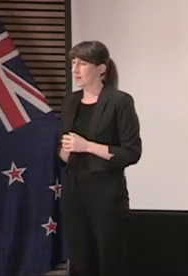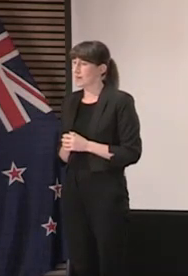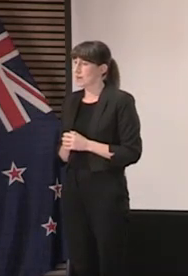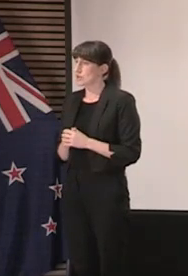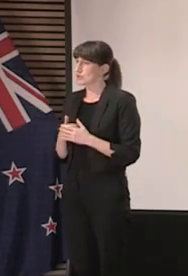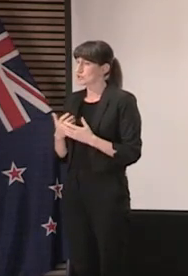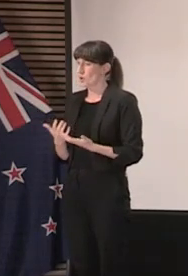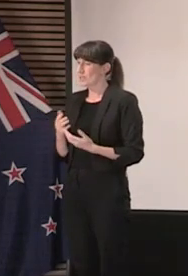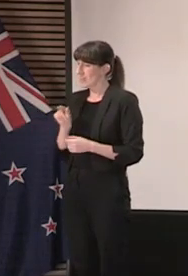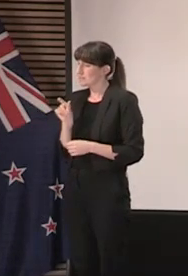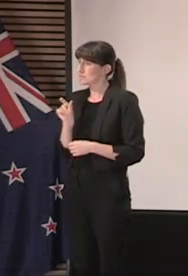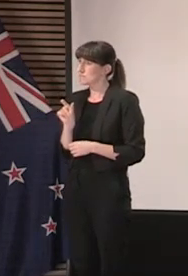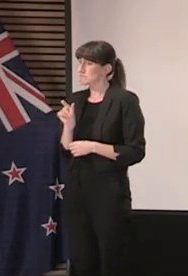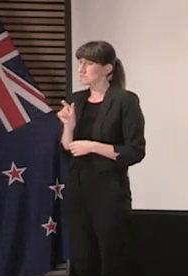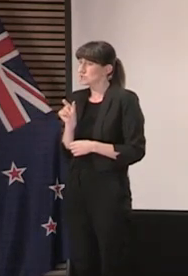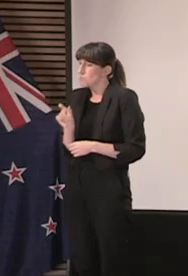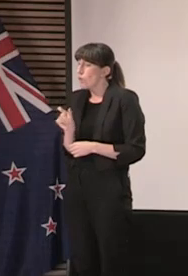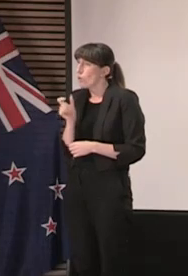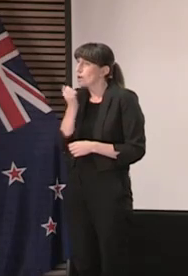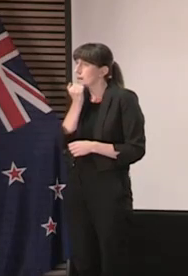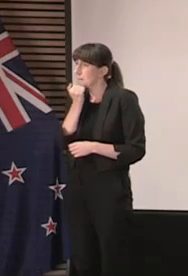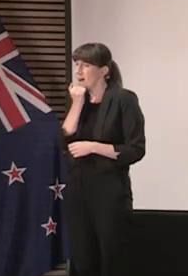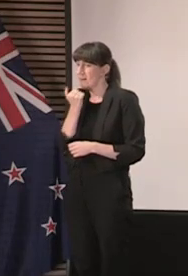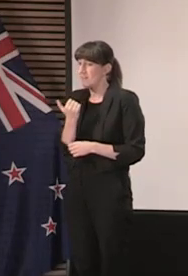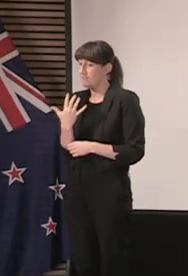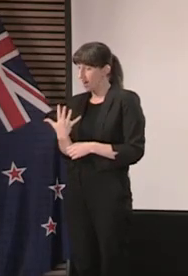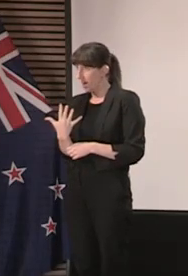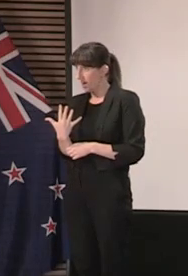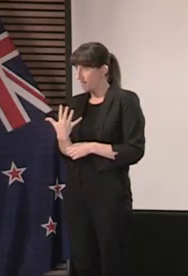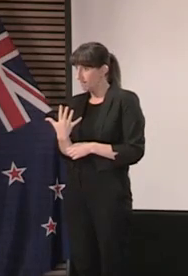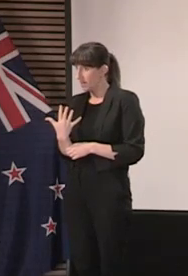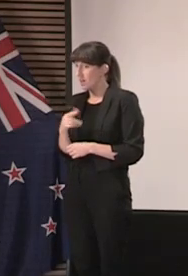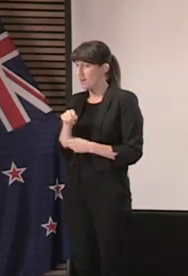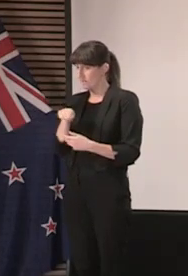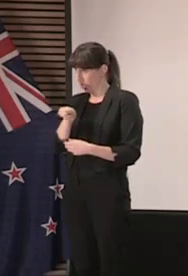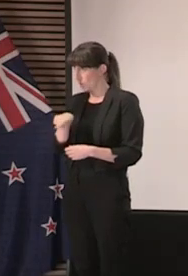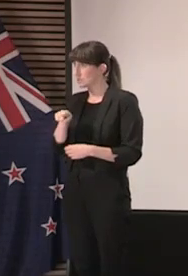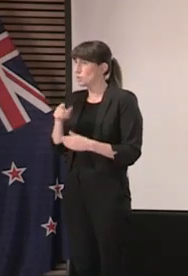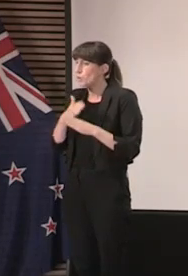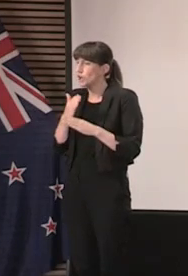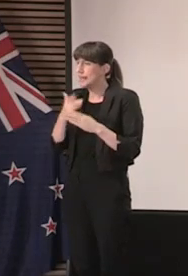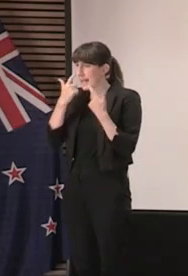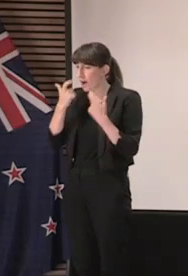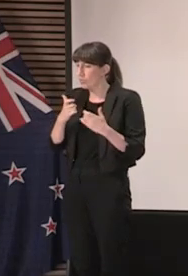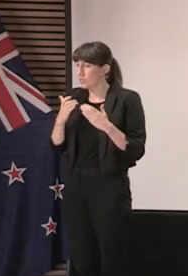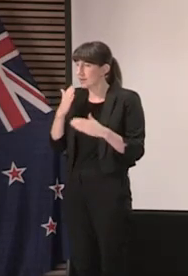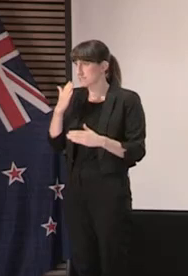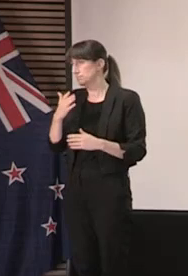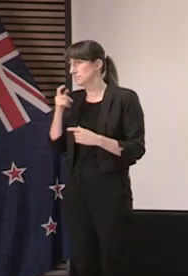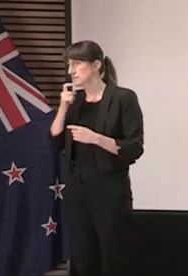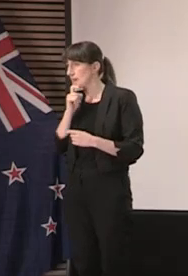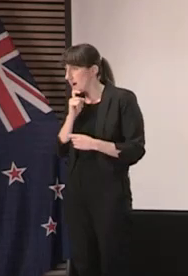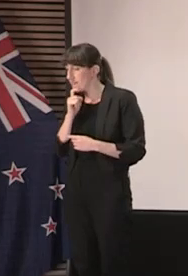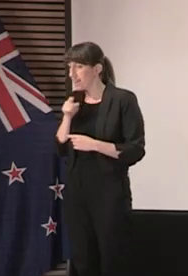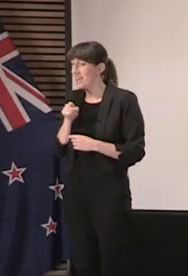are only a small number, less than 5, where we can confirm that the cause of the infection was that the